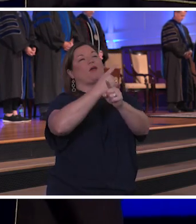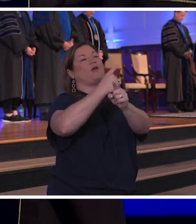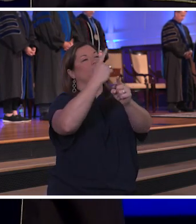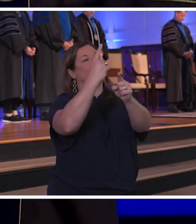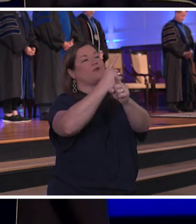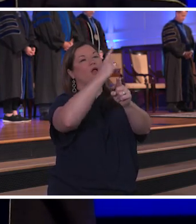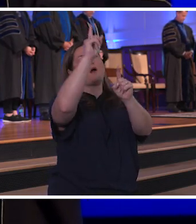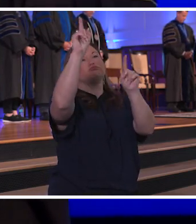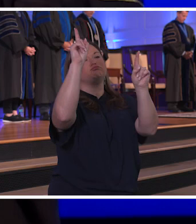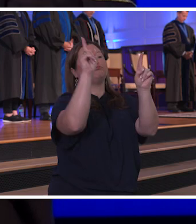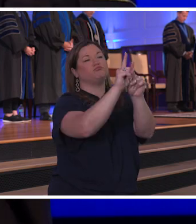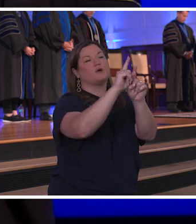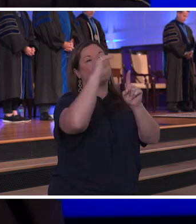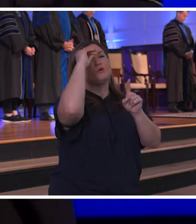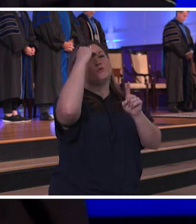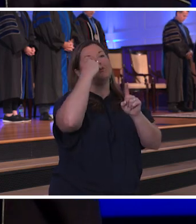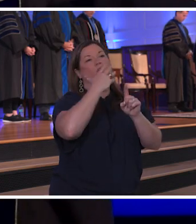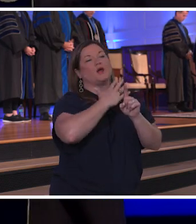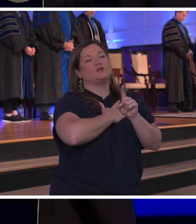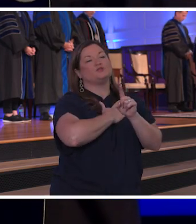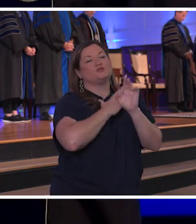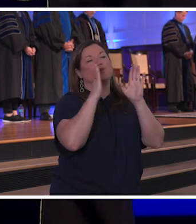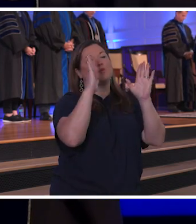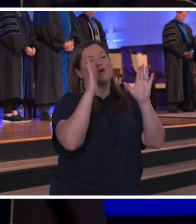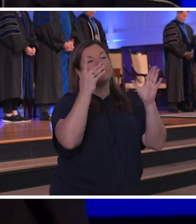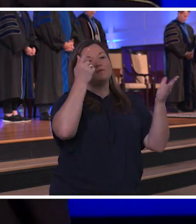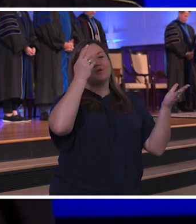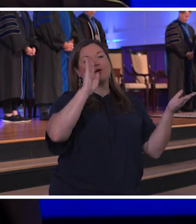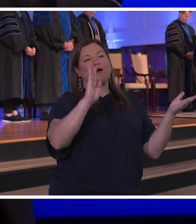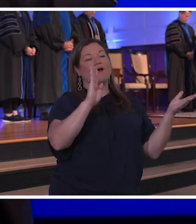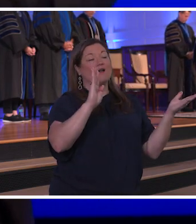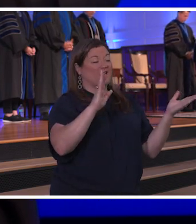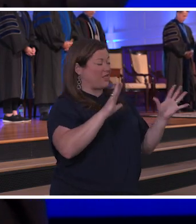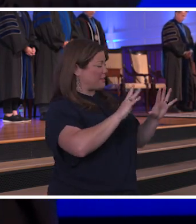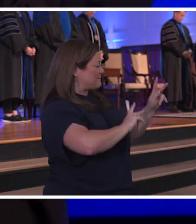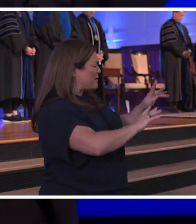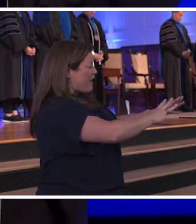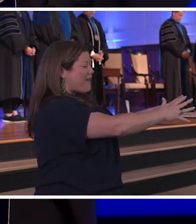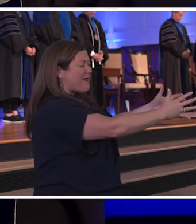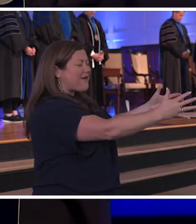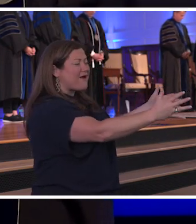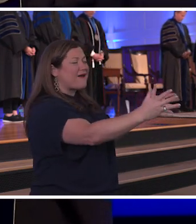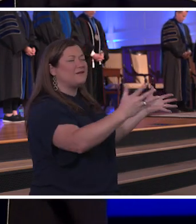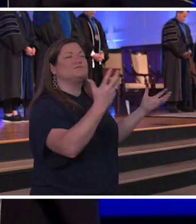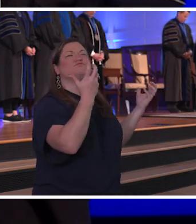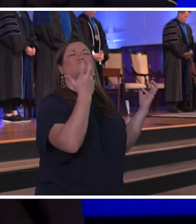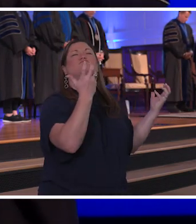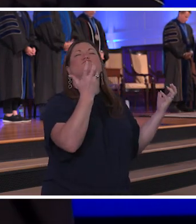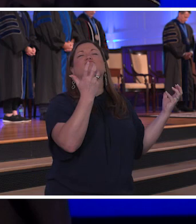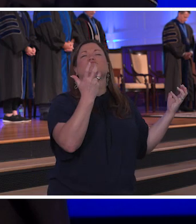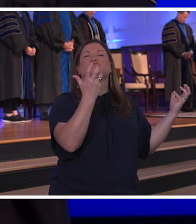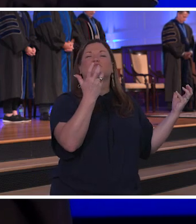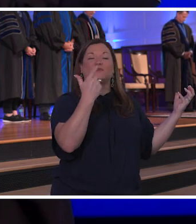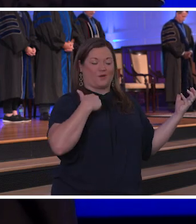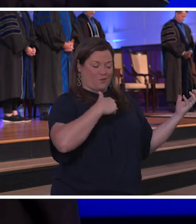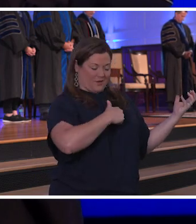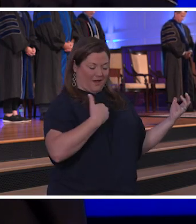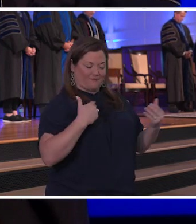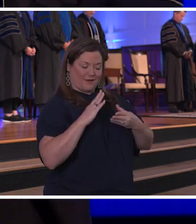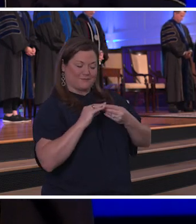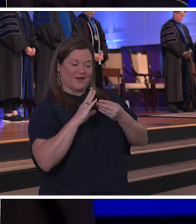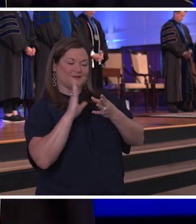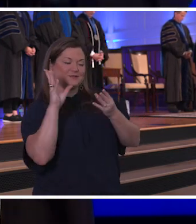the nations are crying, and we have the message that can provide healing to their hearts and